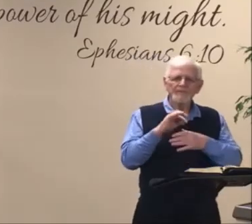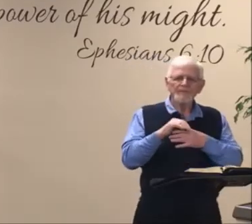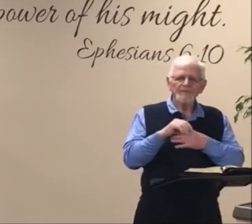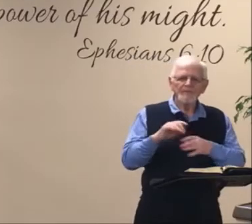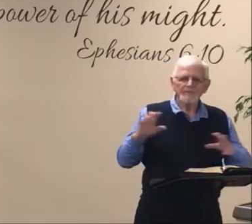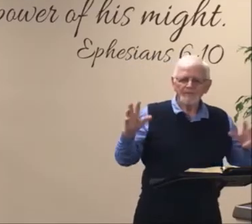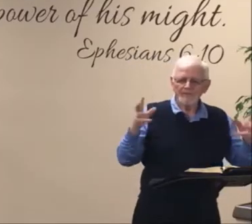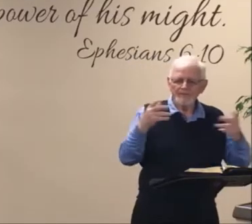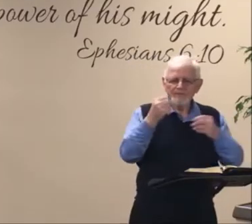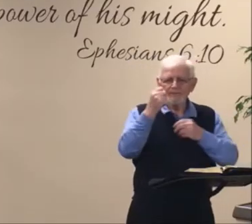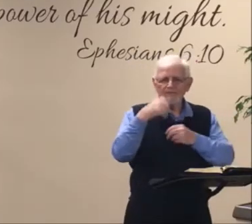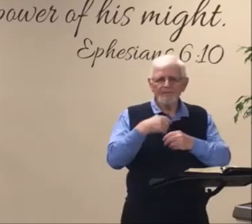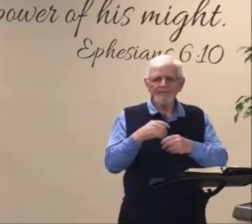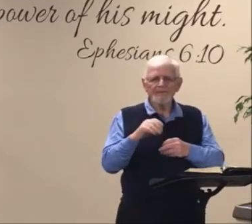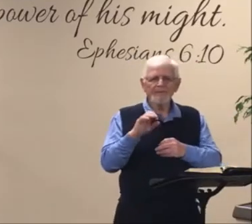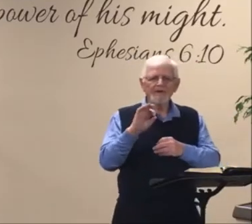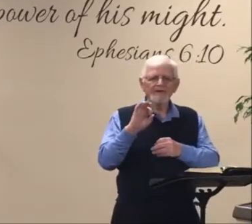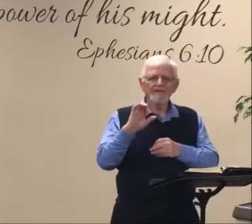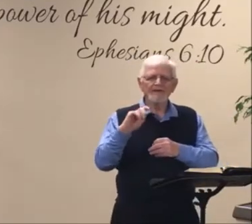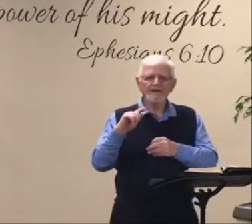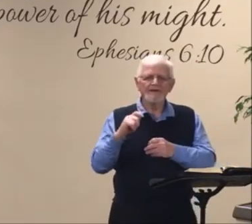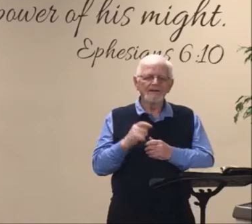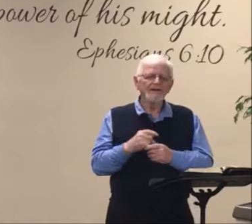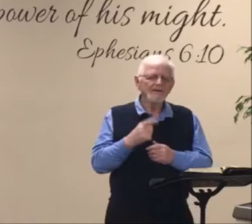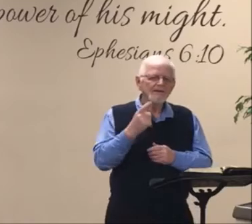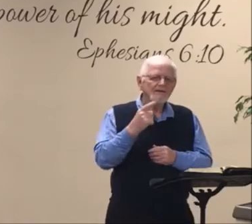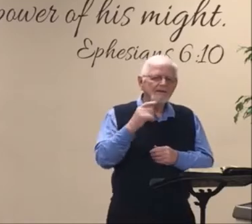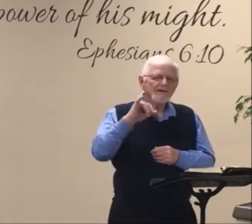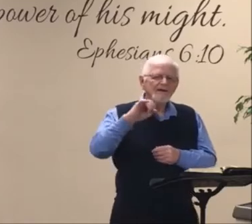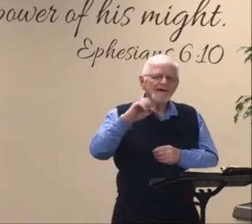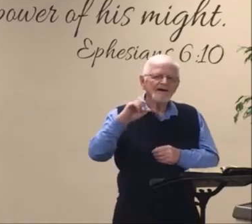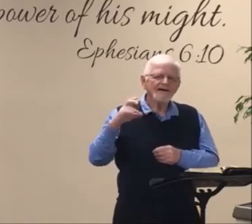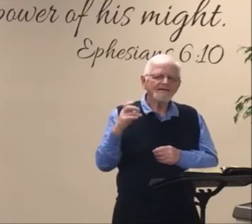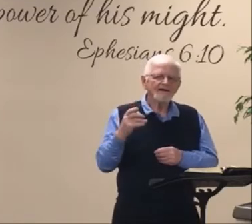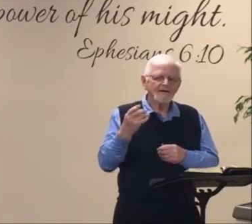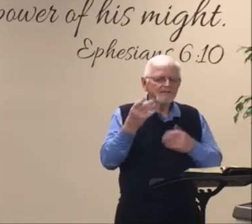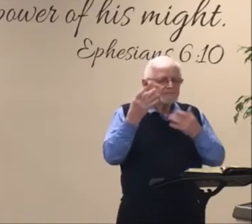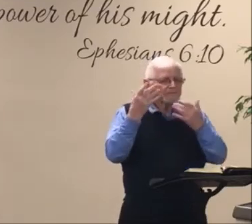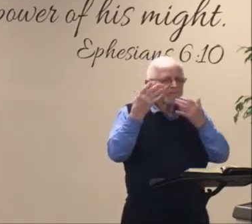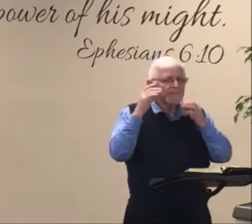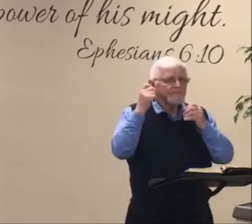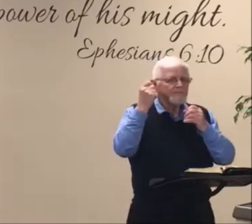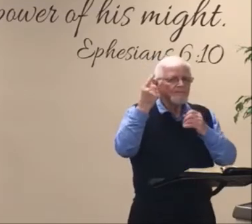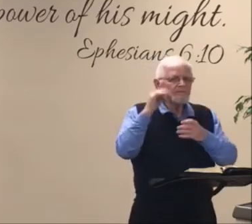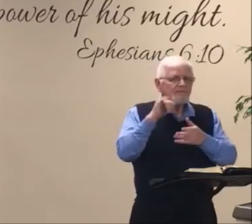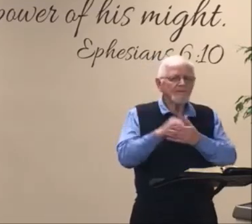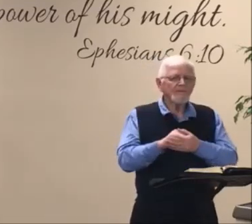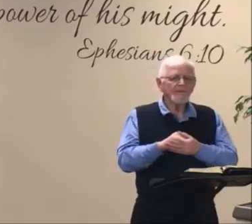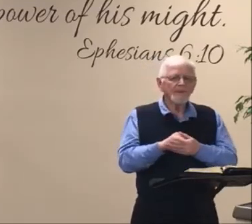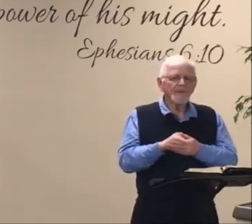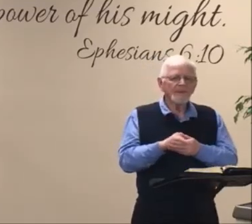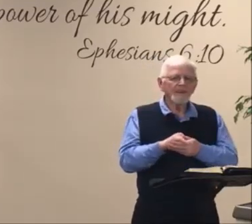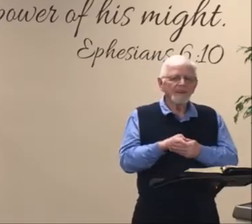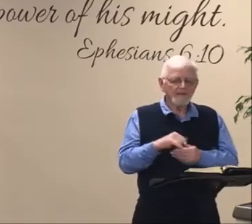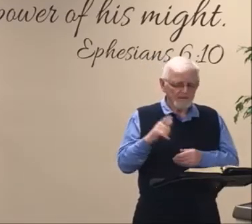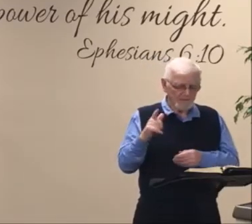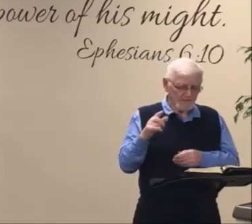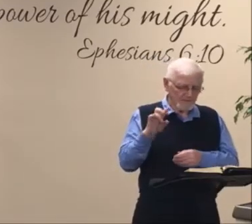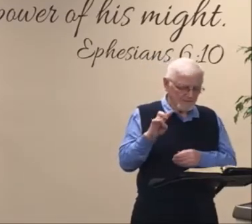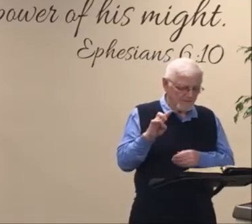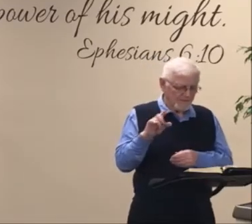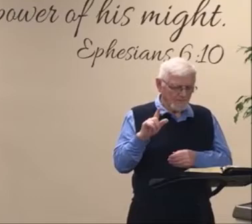of the place and made a feast. Didn't it say Isaac discerned him not back there in chapter 27? Look in verse